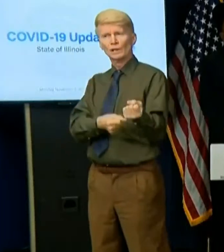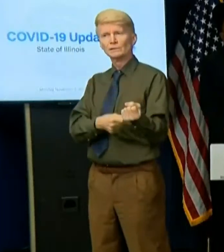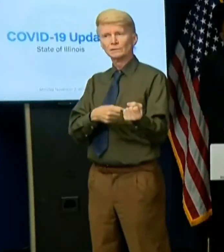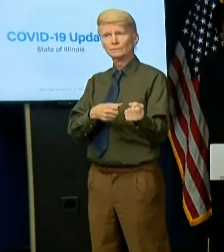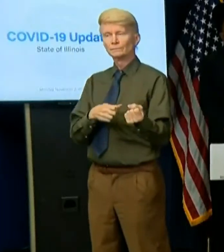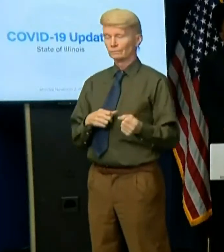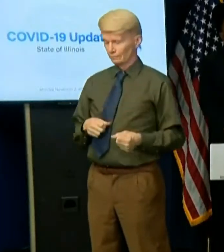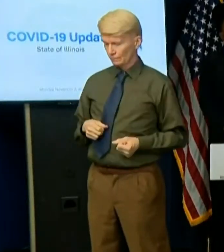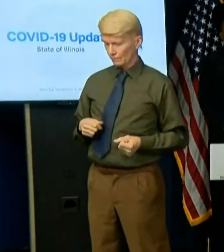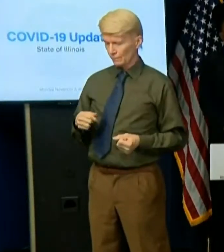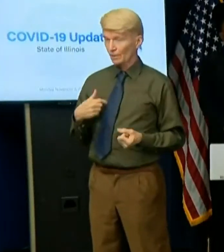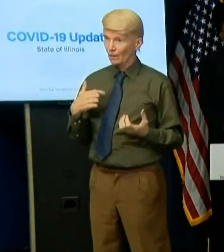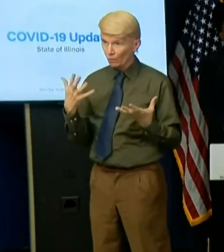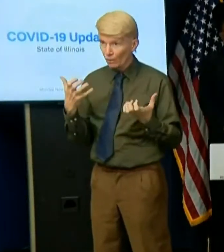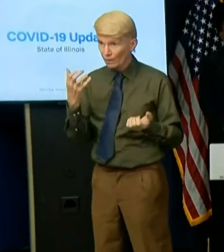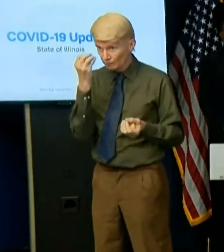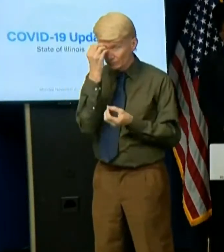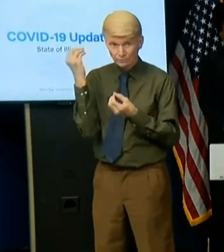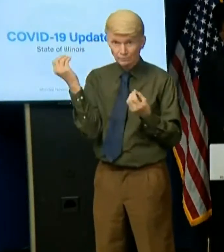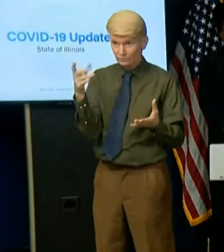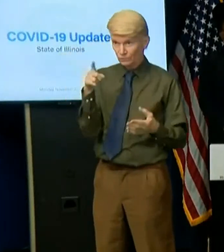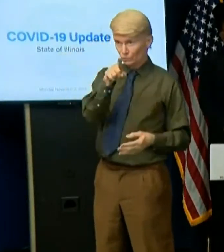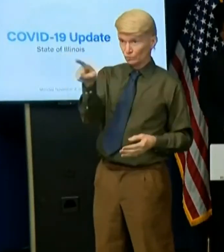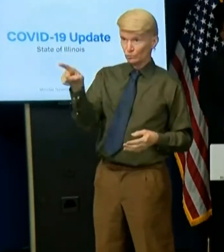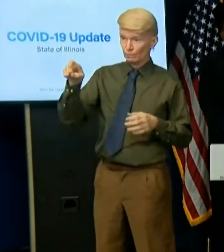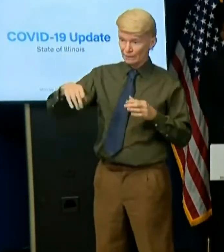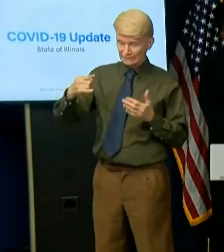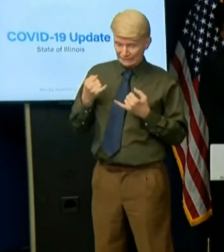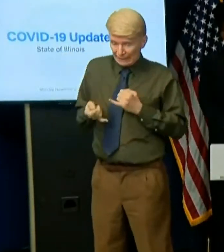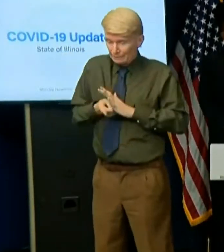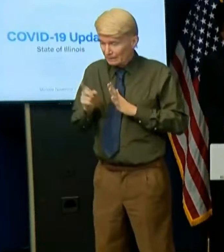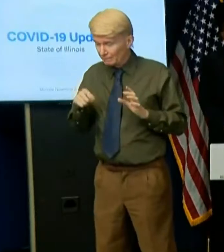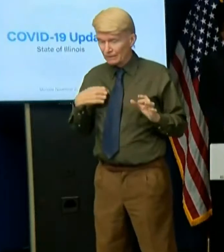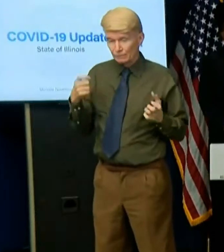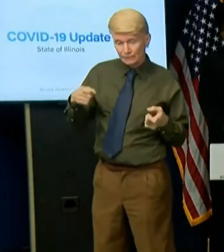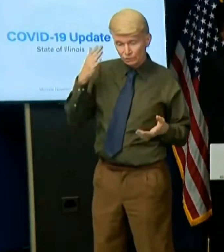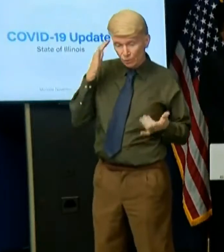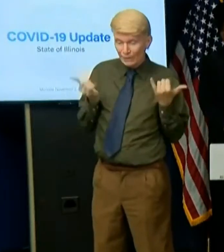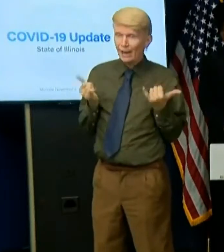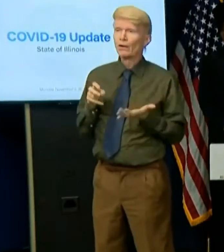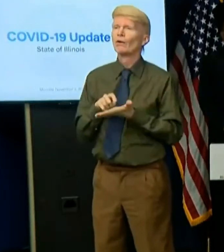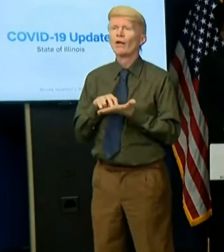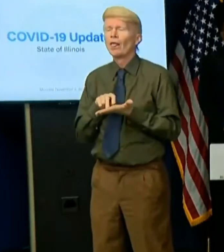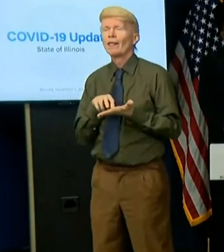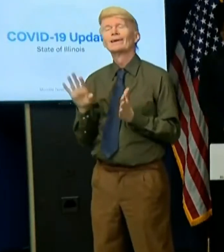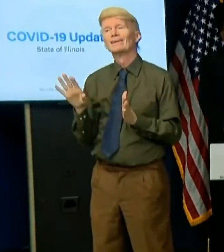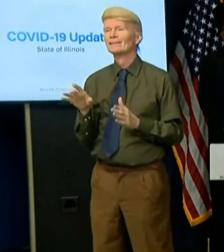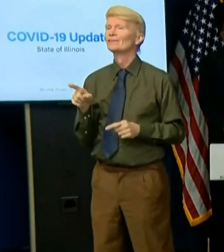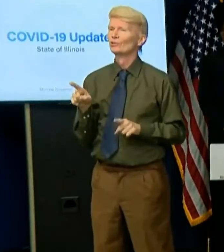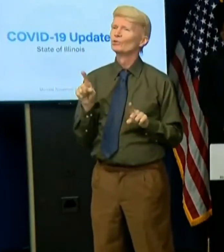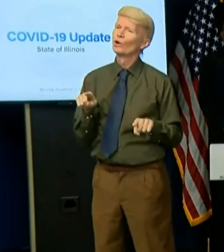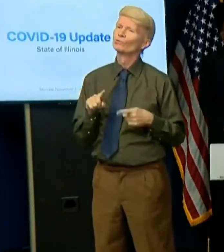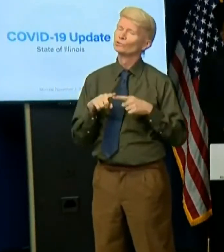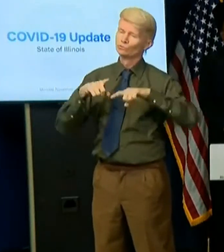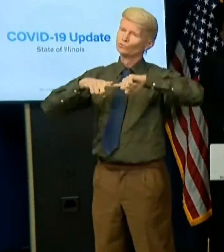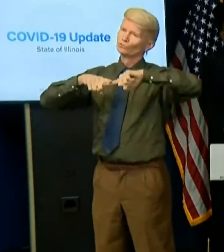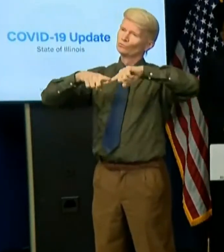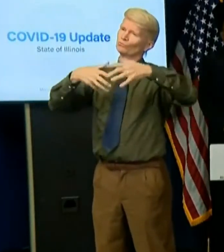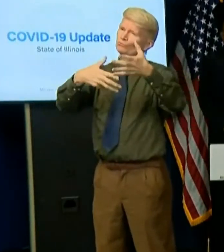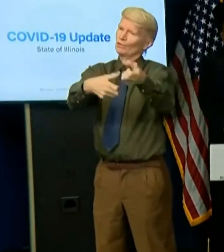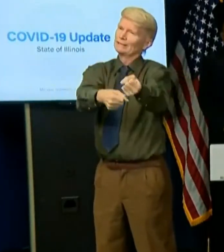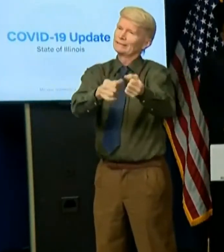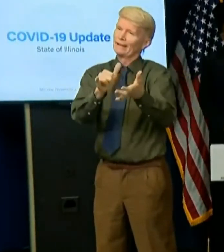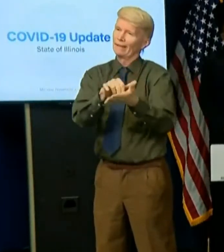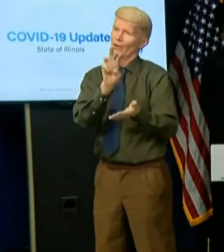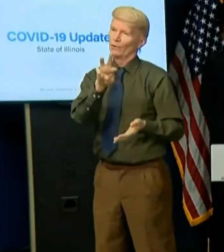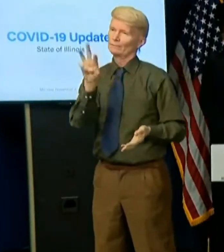urge anyone who wants up-to-the-minute news on the status of the election to go to reliable, trusted sources of information.